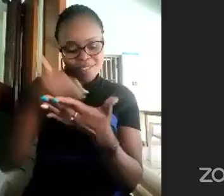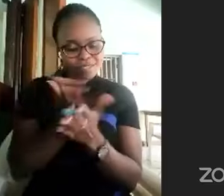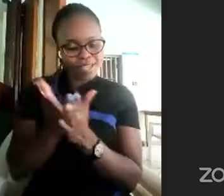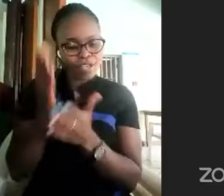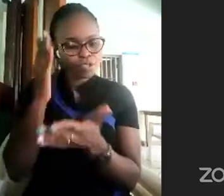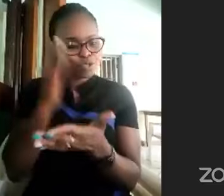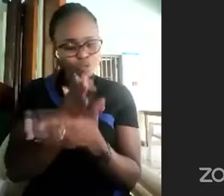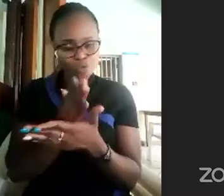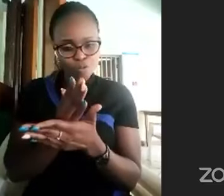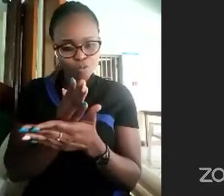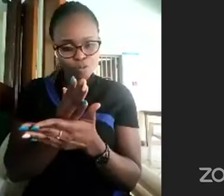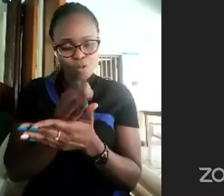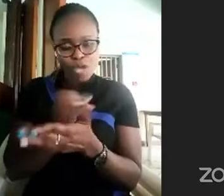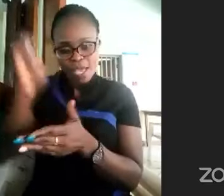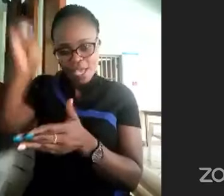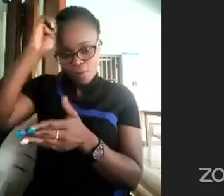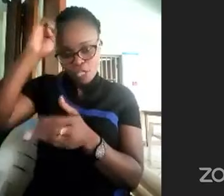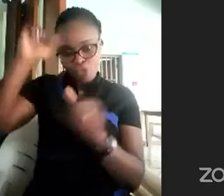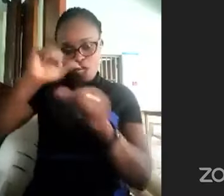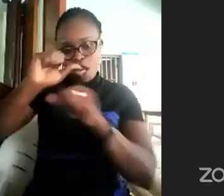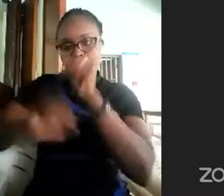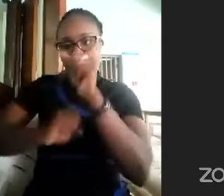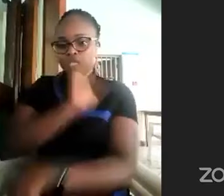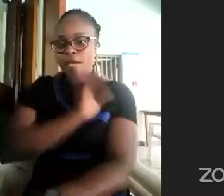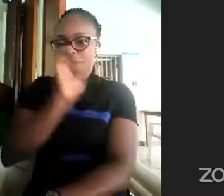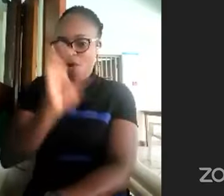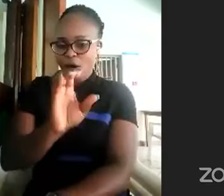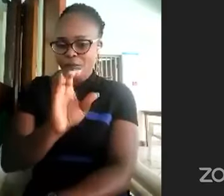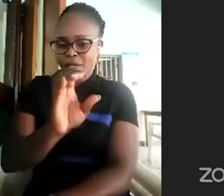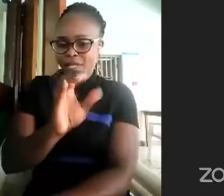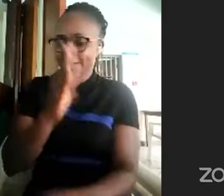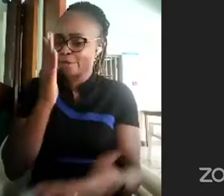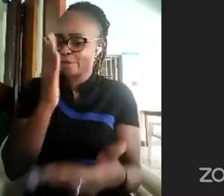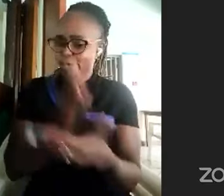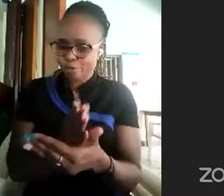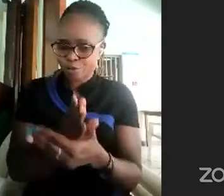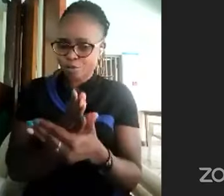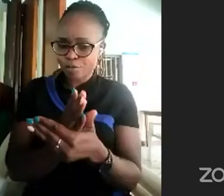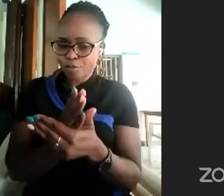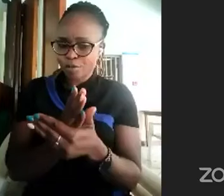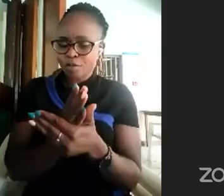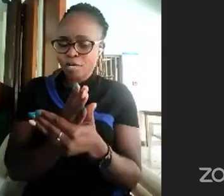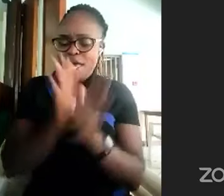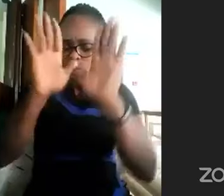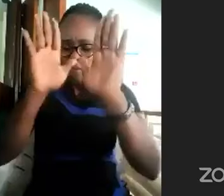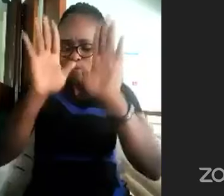with disabilities. We don't just talk about healthcare. We talk about education. These people are just the